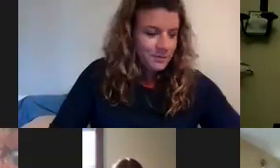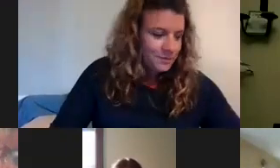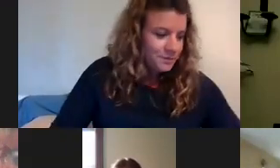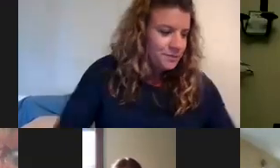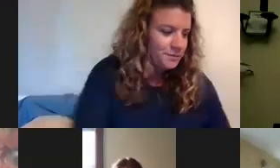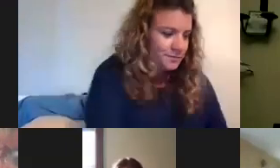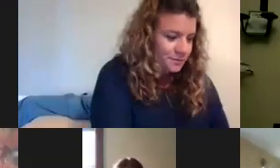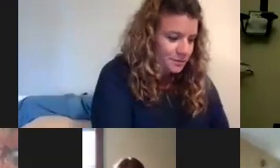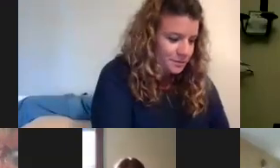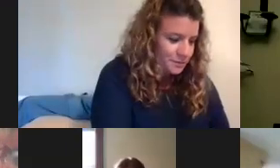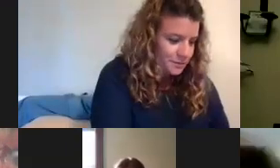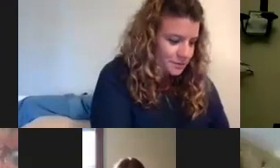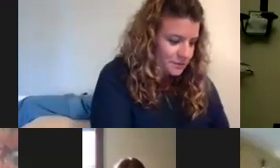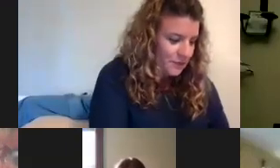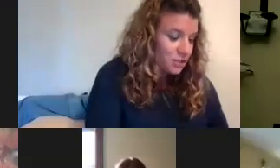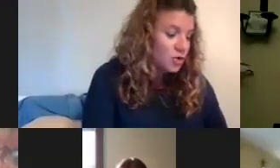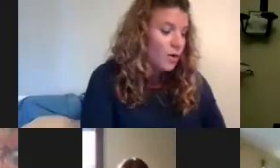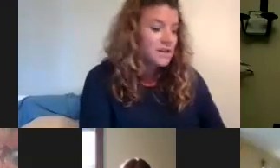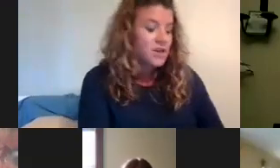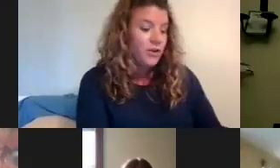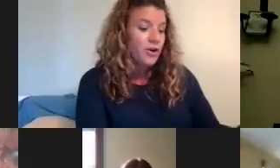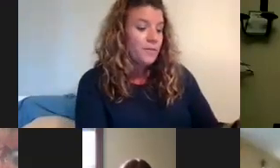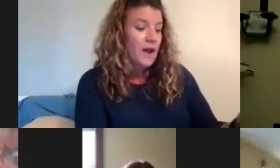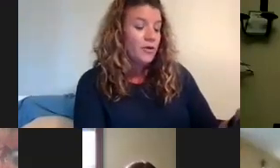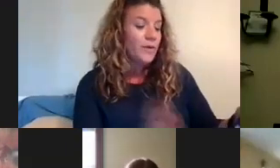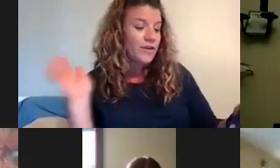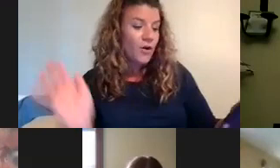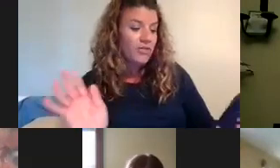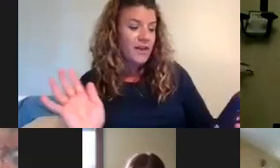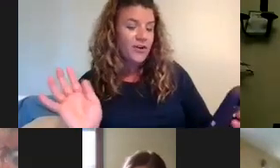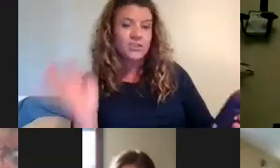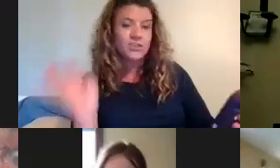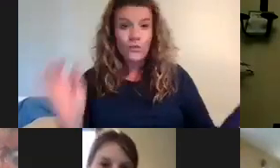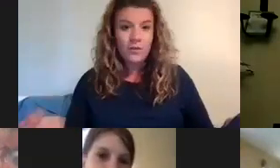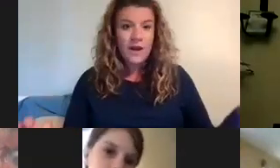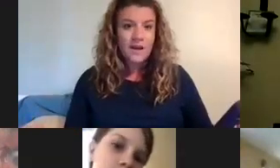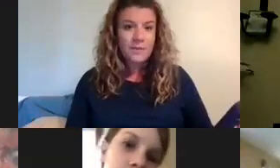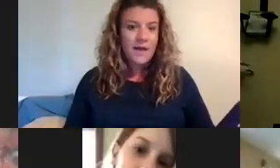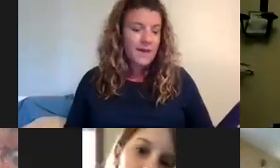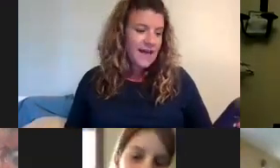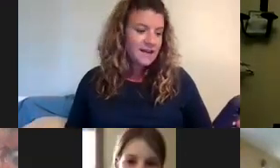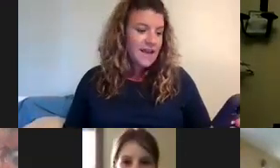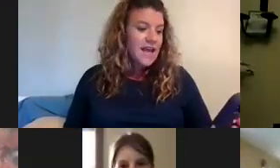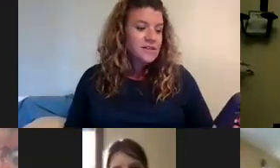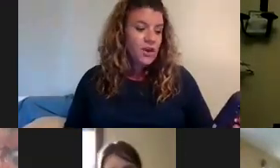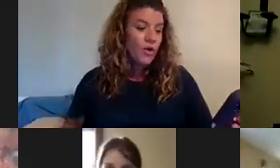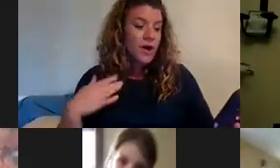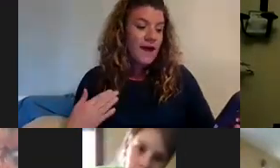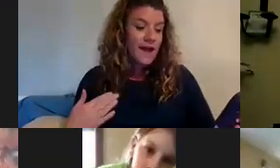Julie, do you want to go line by line? Sure. So I'm going to read the whole thing first, and then we're going to break it up line by line. So, on my